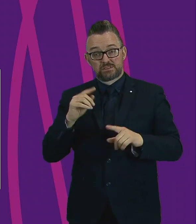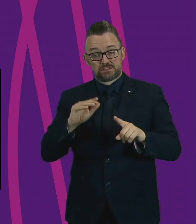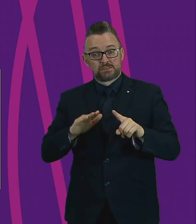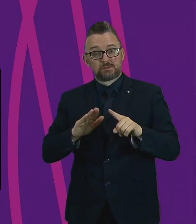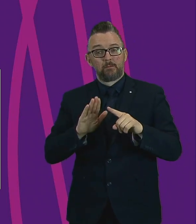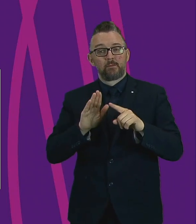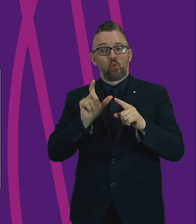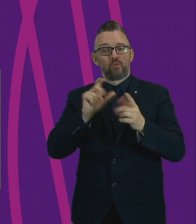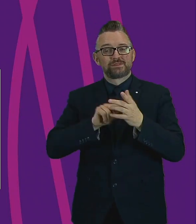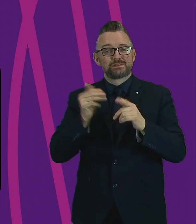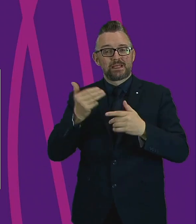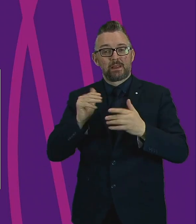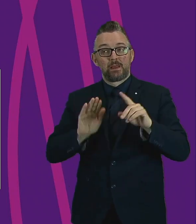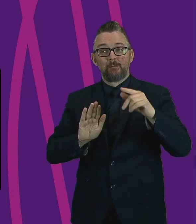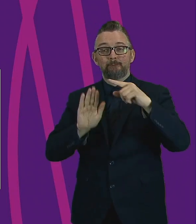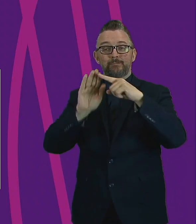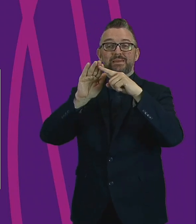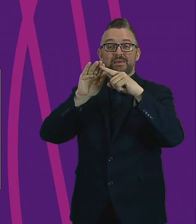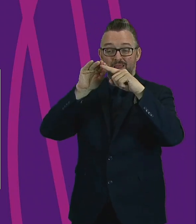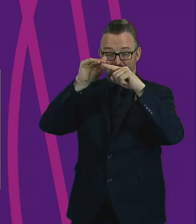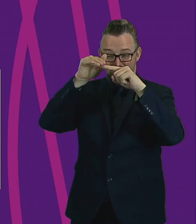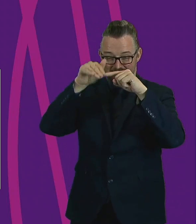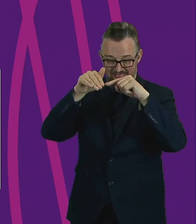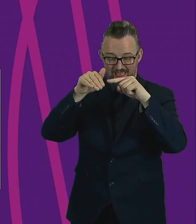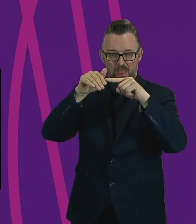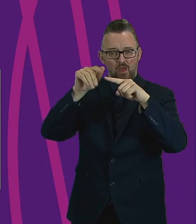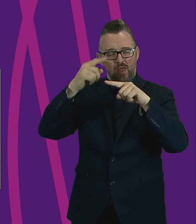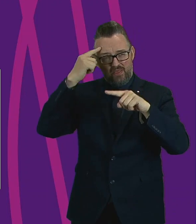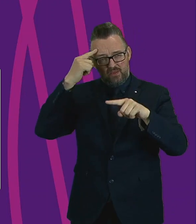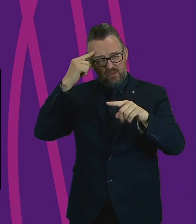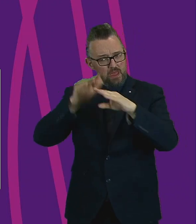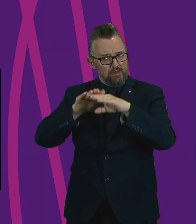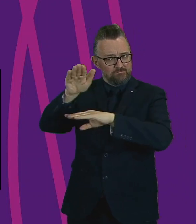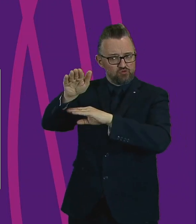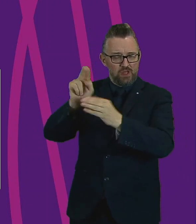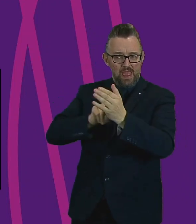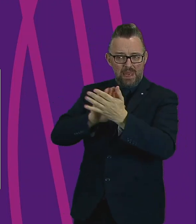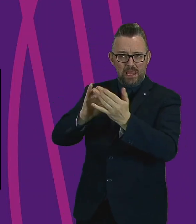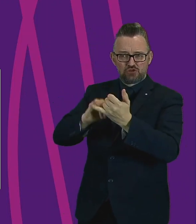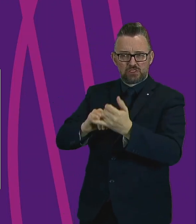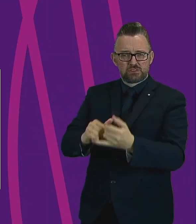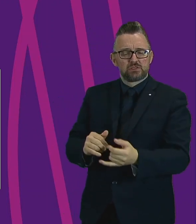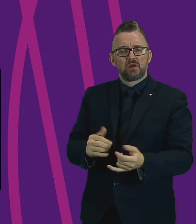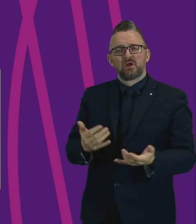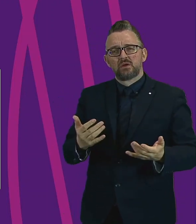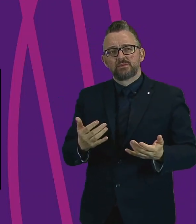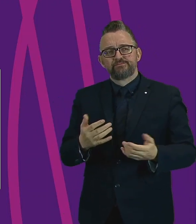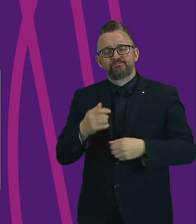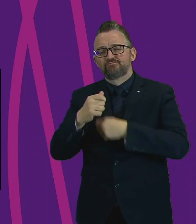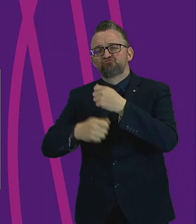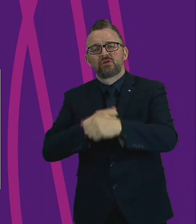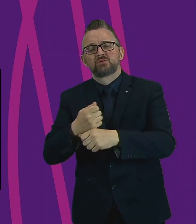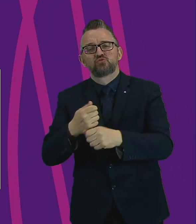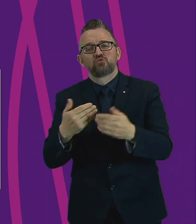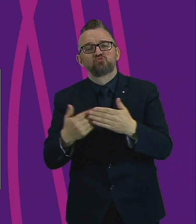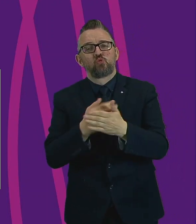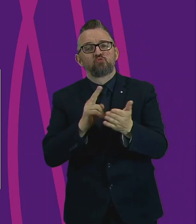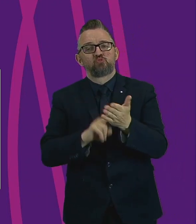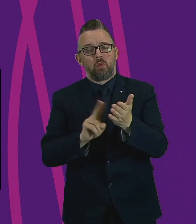COVID-19, we need to look at how our NHS moves into the future towards a new normal. And I absolutely endorse